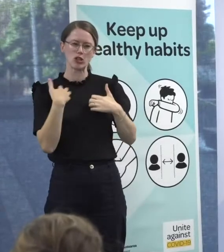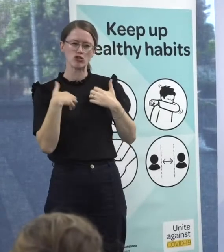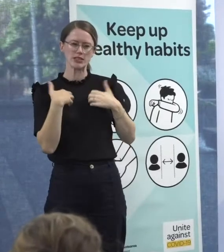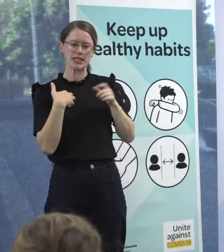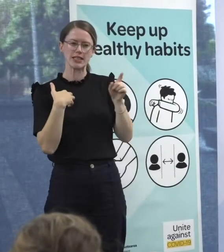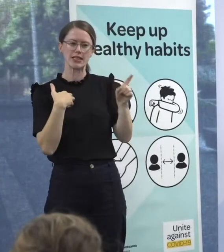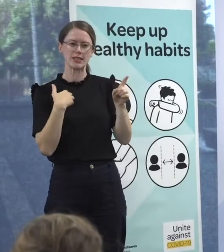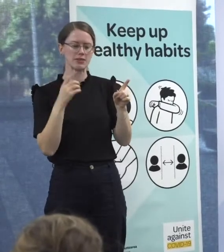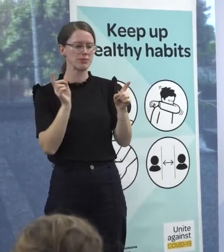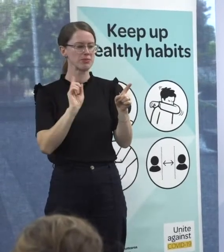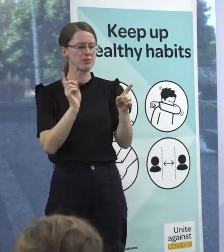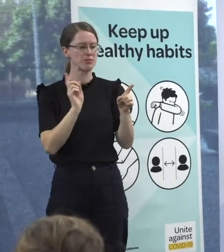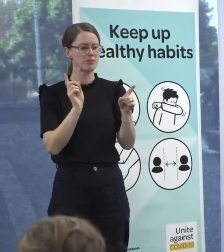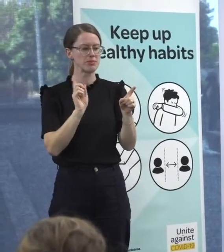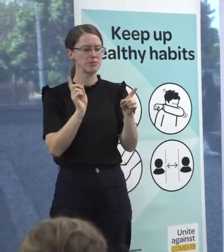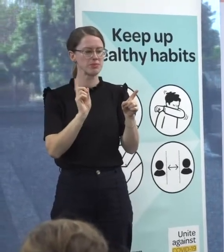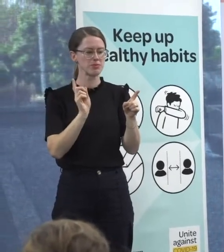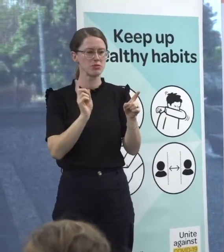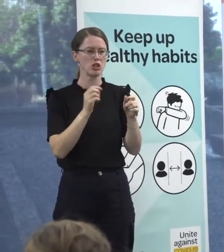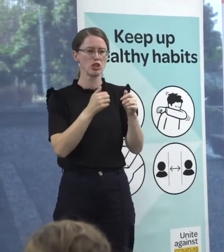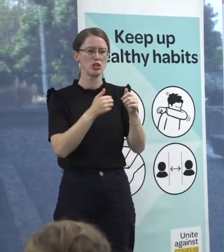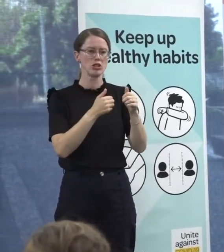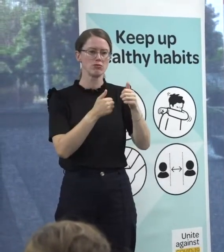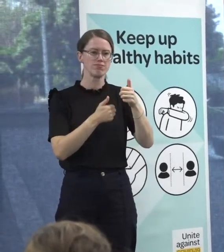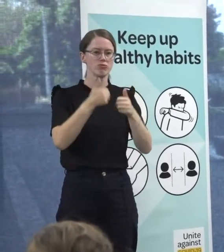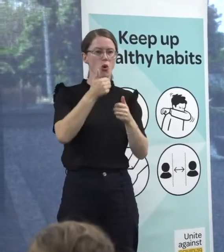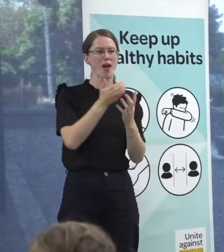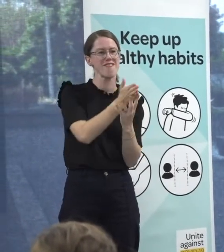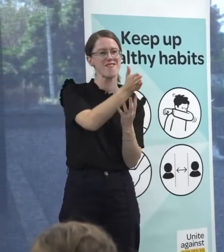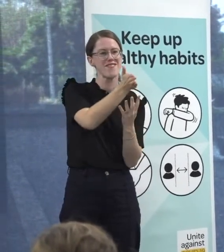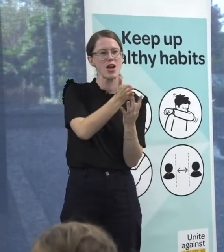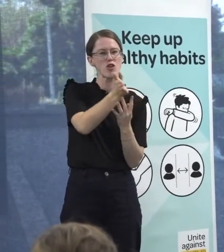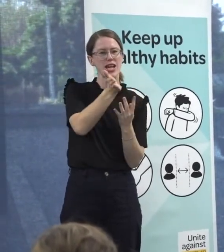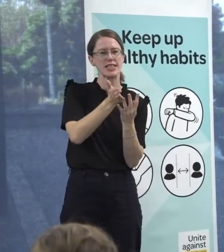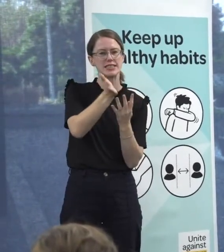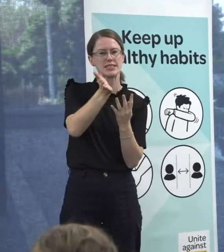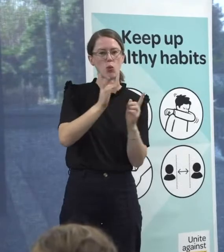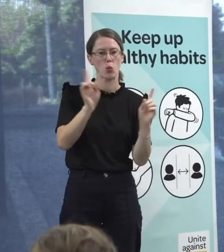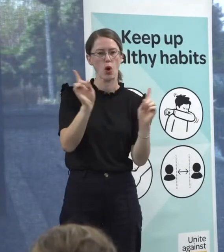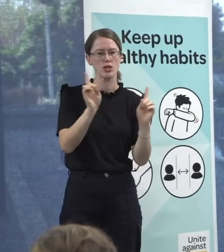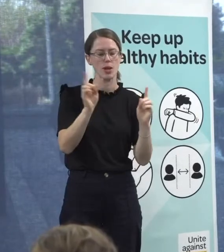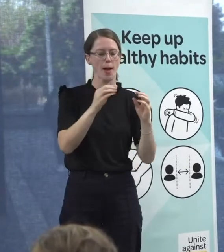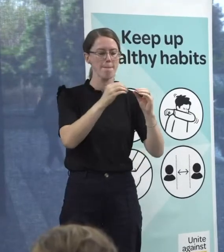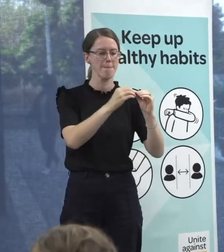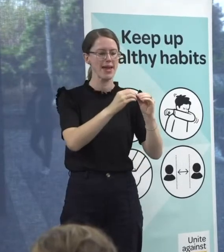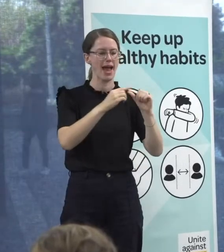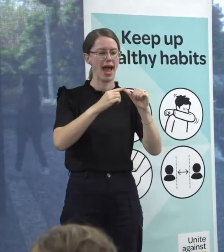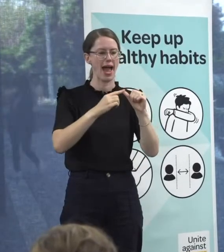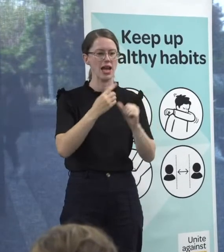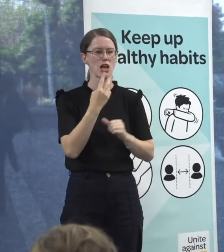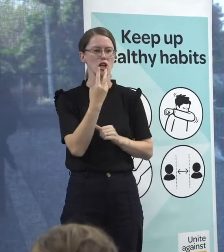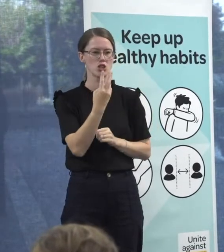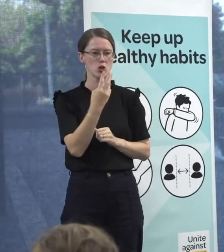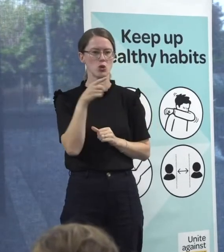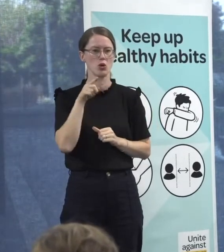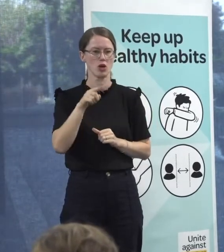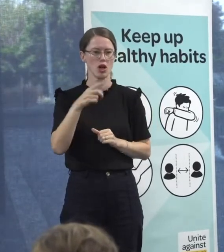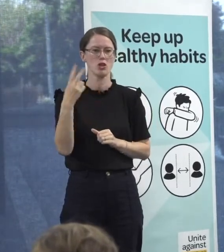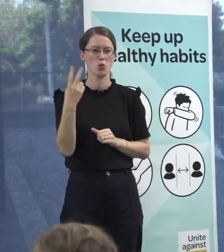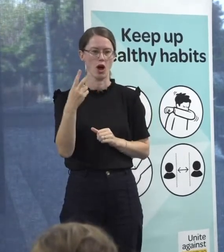interest is that the predominant, or the variant that is driving most of that increase, is the